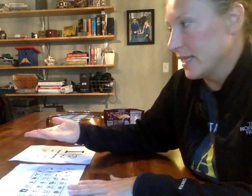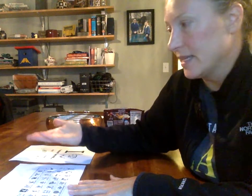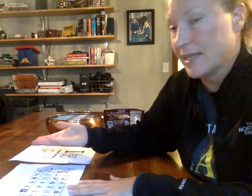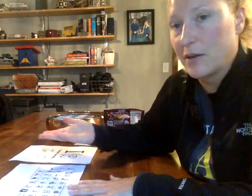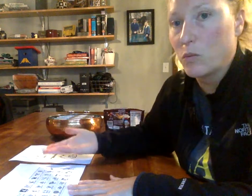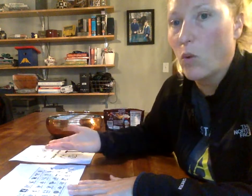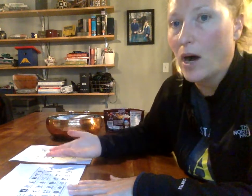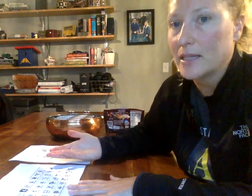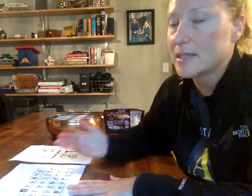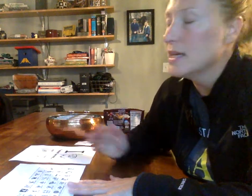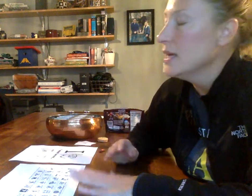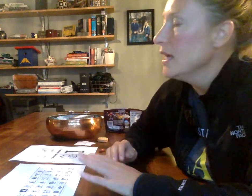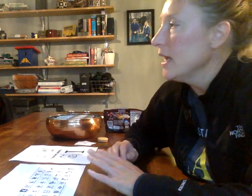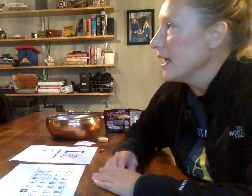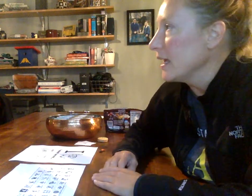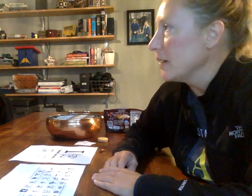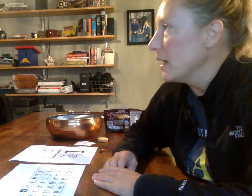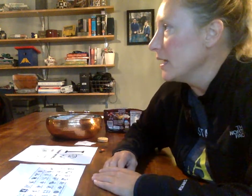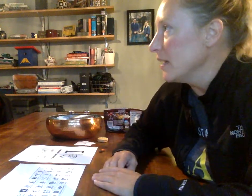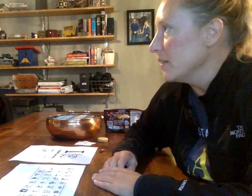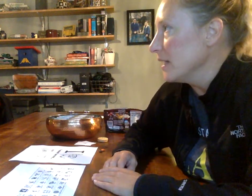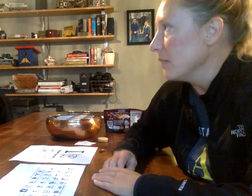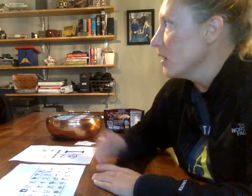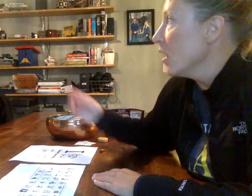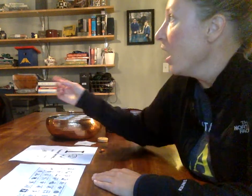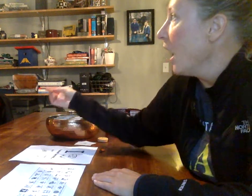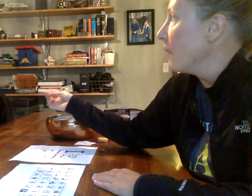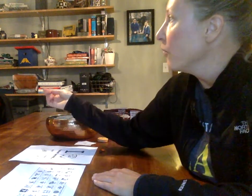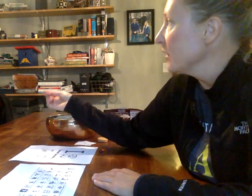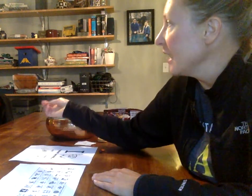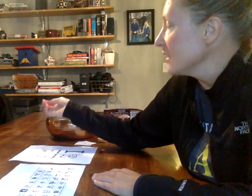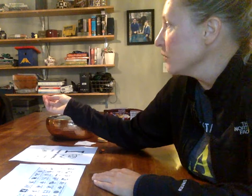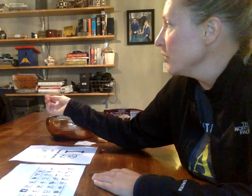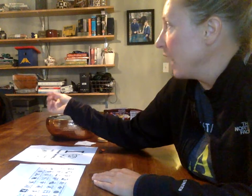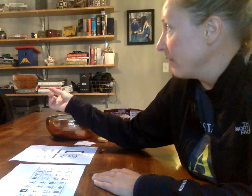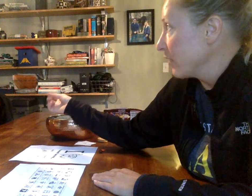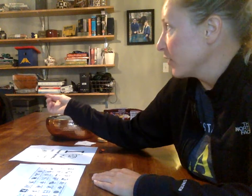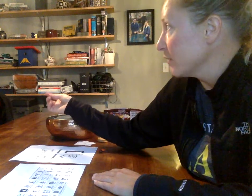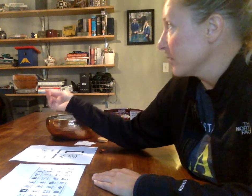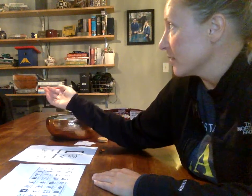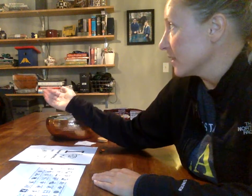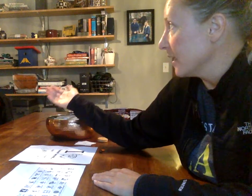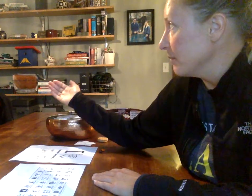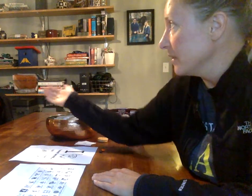that they want an M&M. Well, then that's when you have a third person come in,